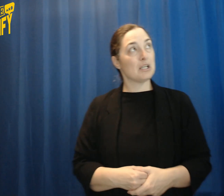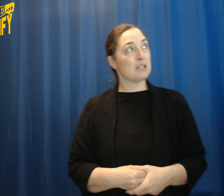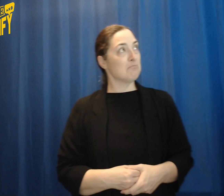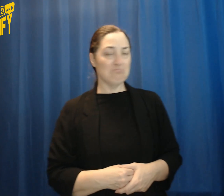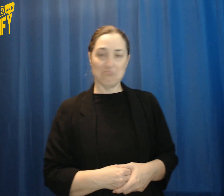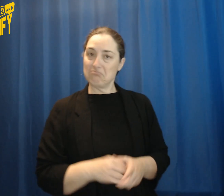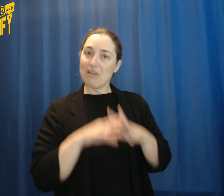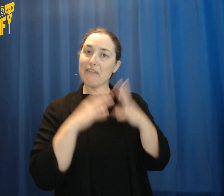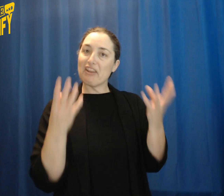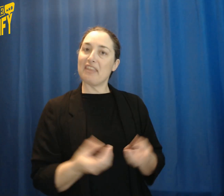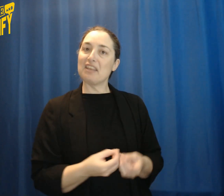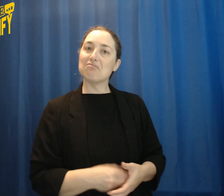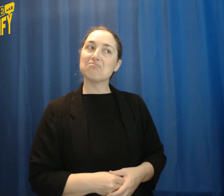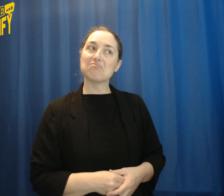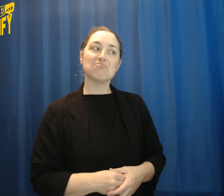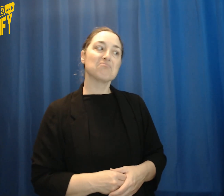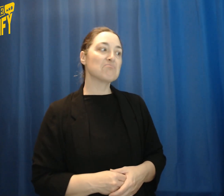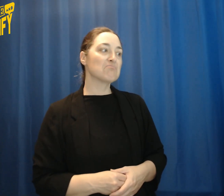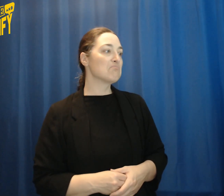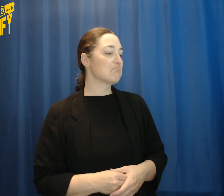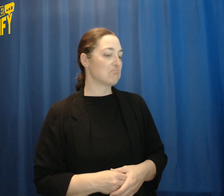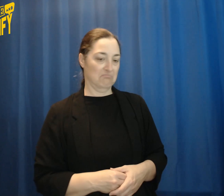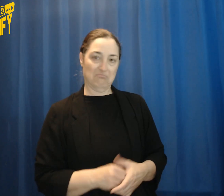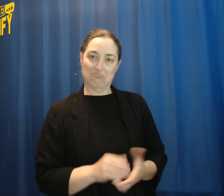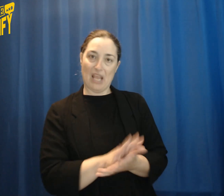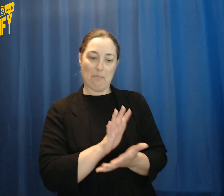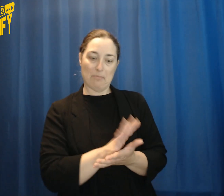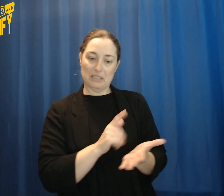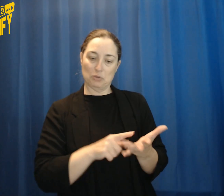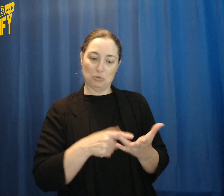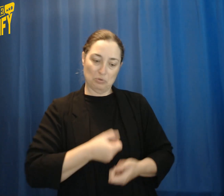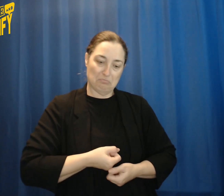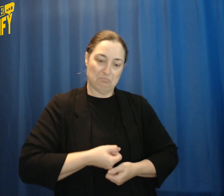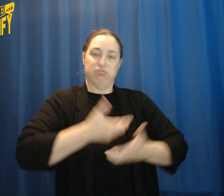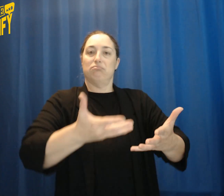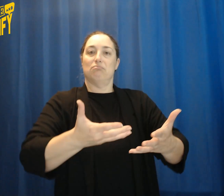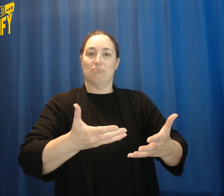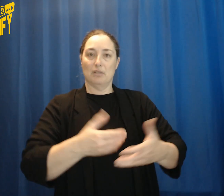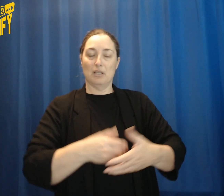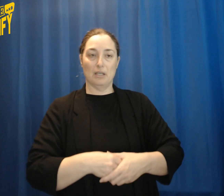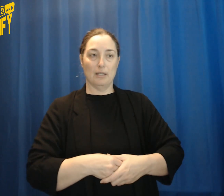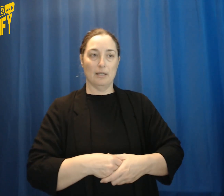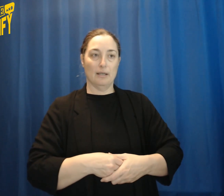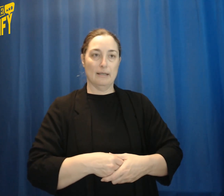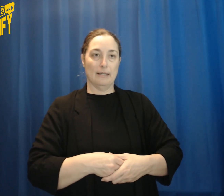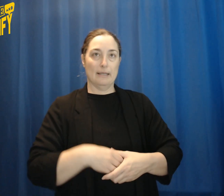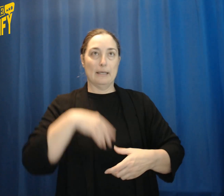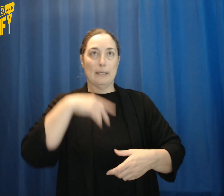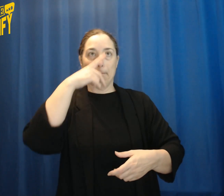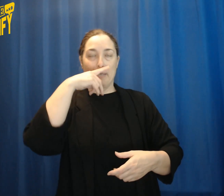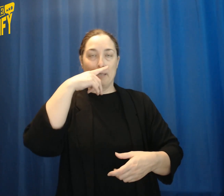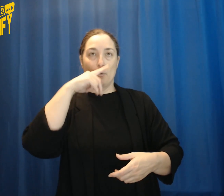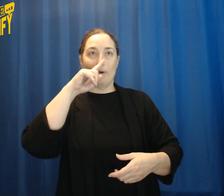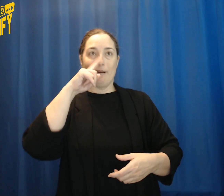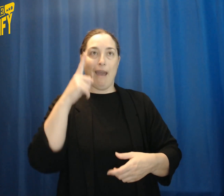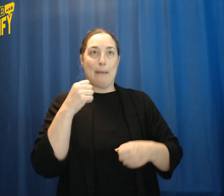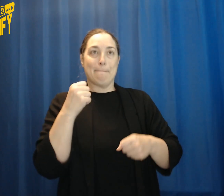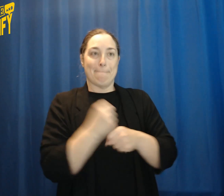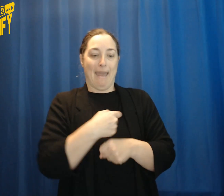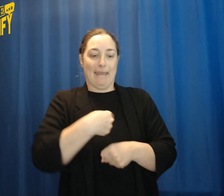grabs as far as, myself. I mean, no one can make me make art about something I don't want to make it about. It's